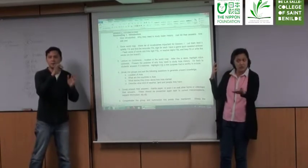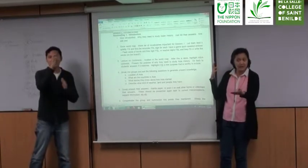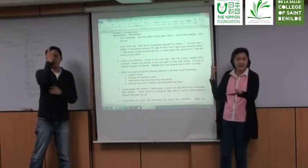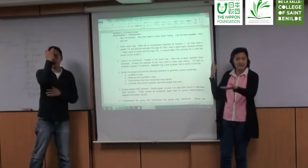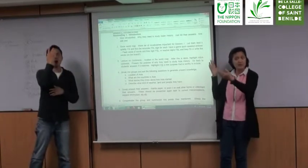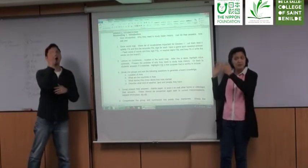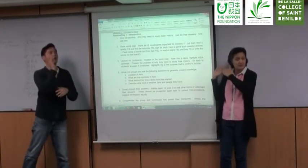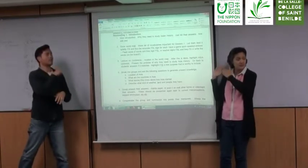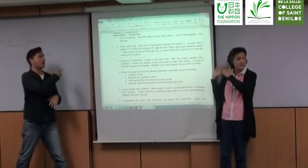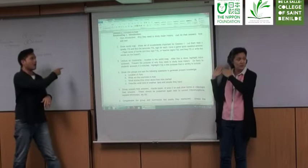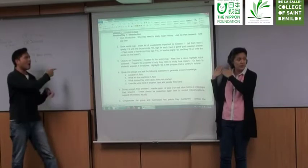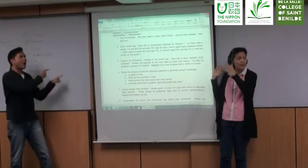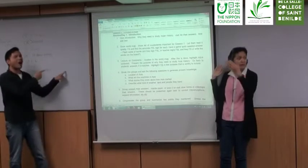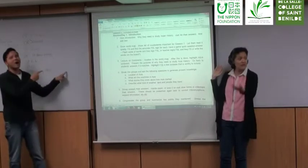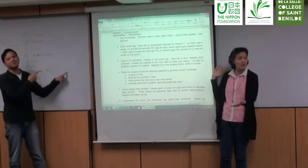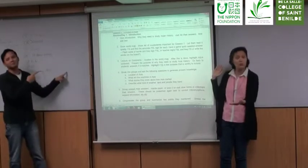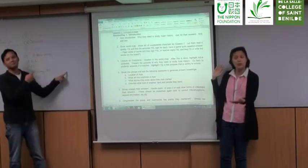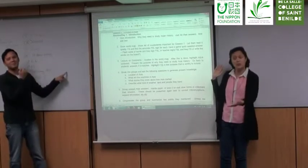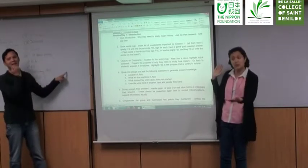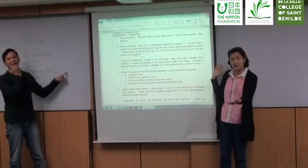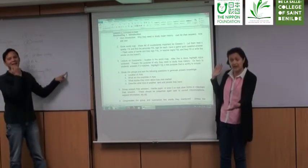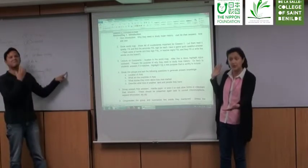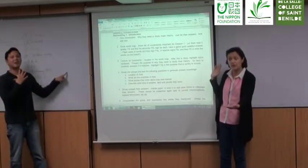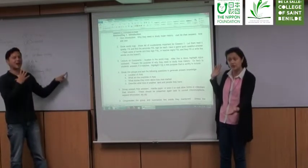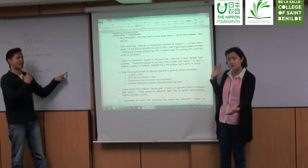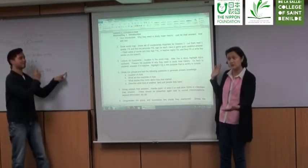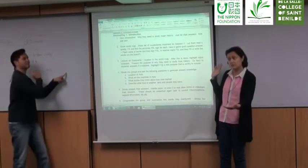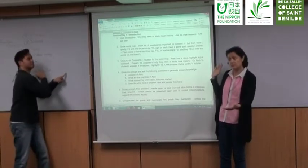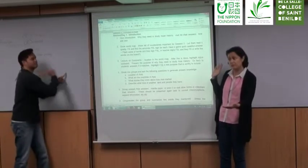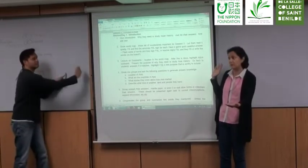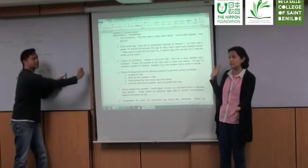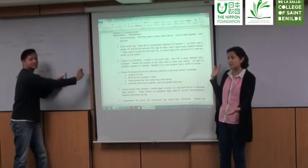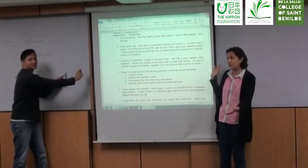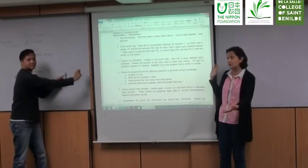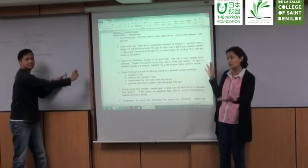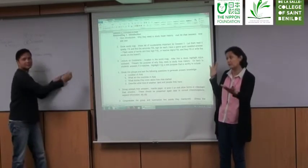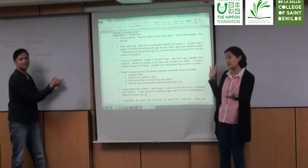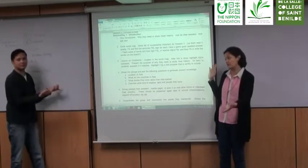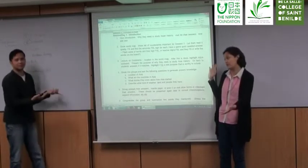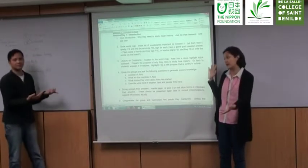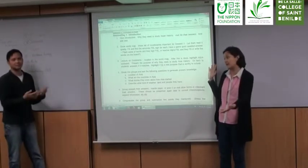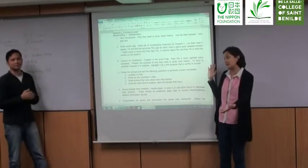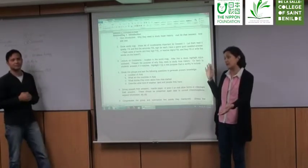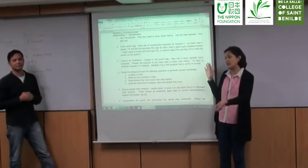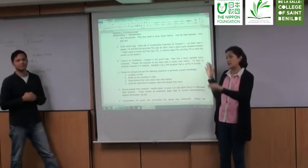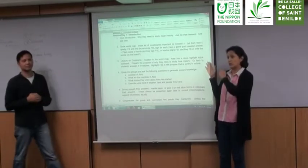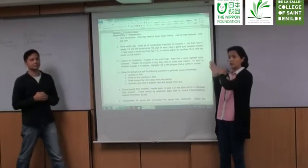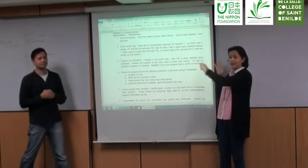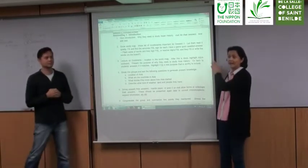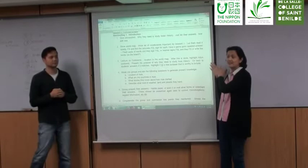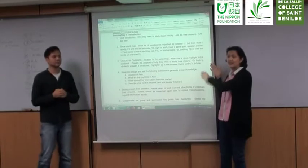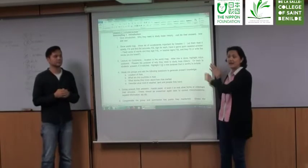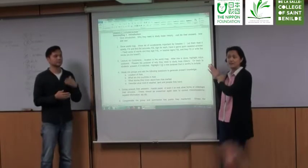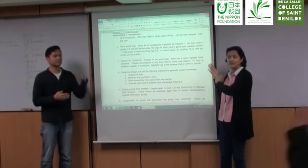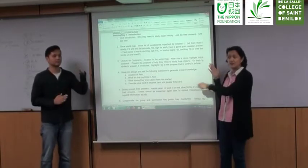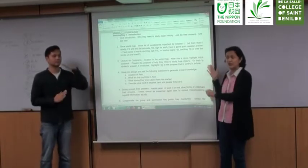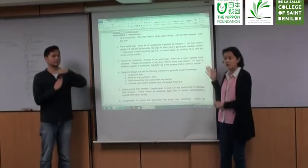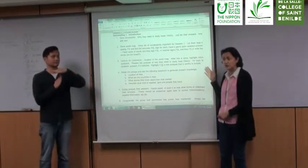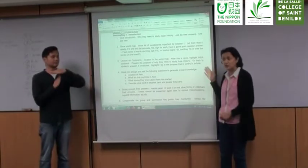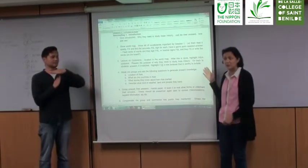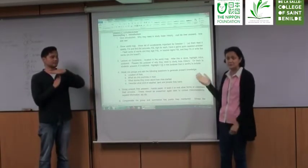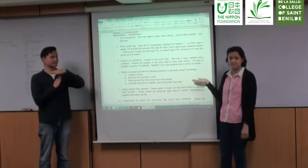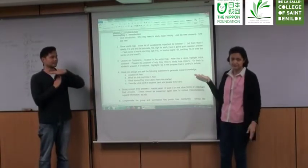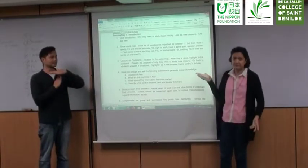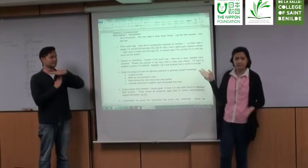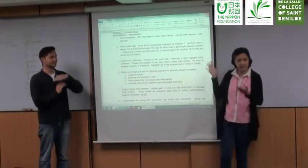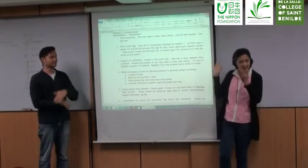you mentioned the last time, is this correct based on what we now understood from the books or from the facts? We will cancel out if it's not